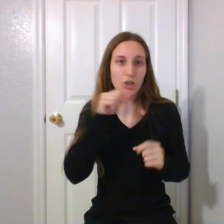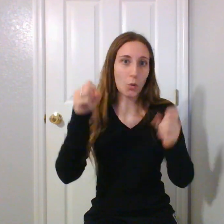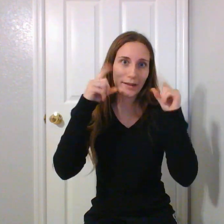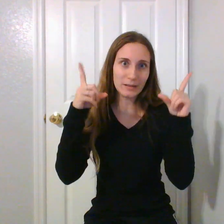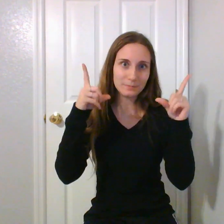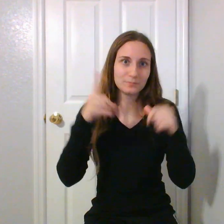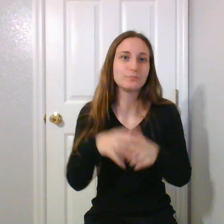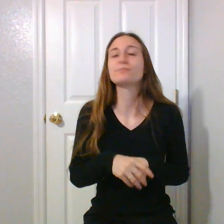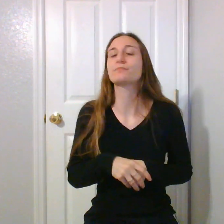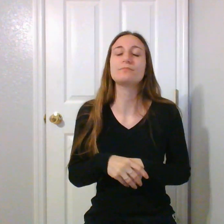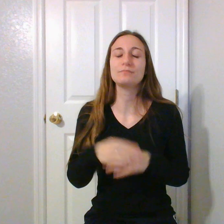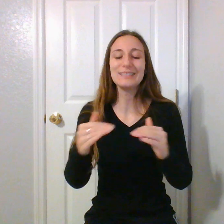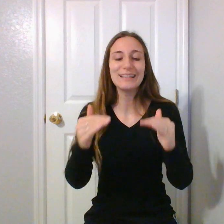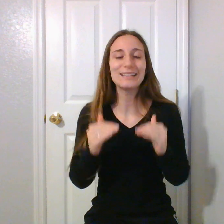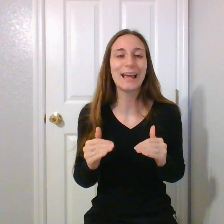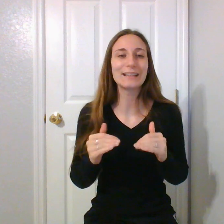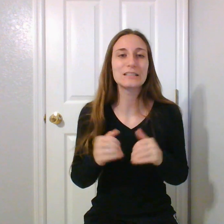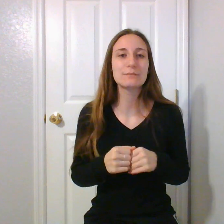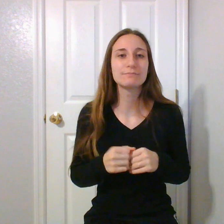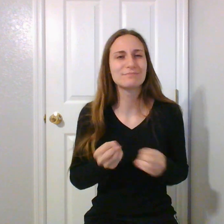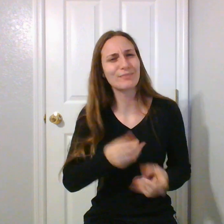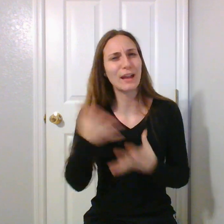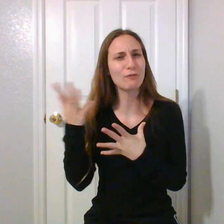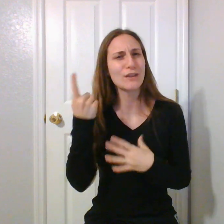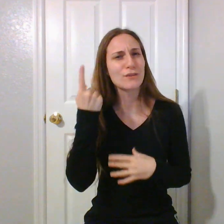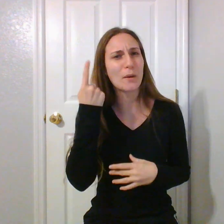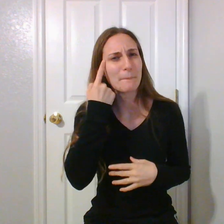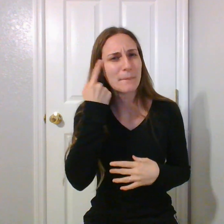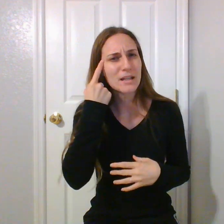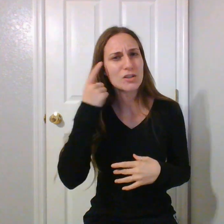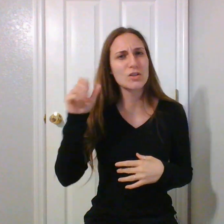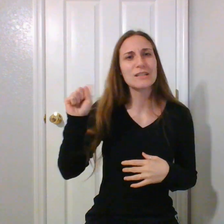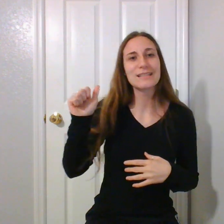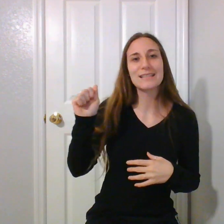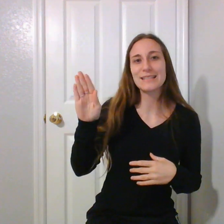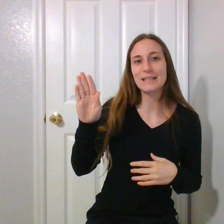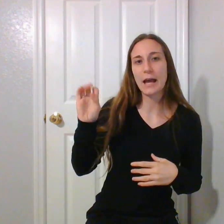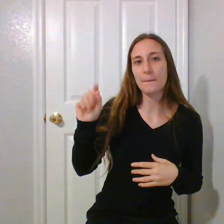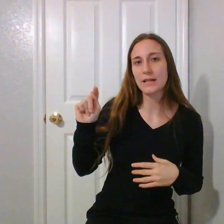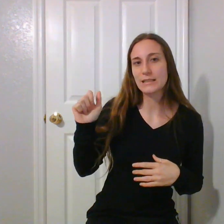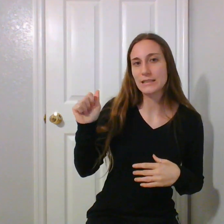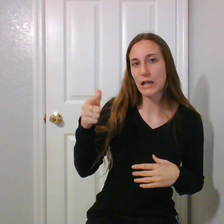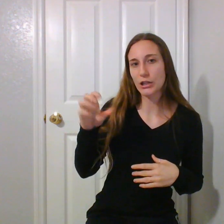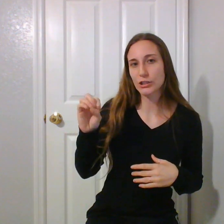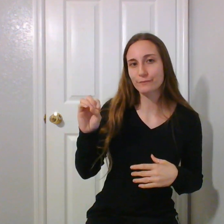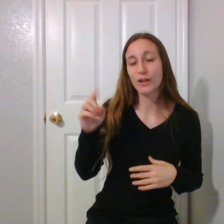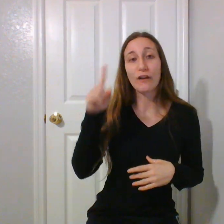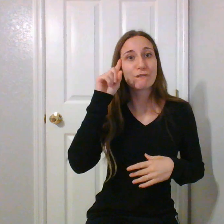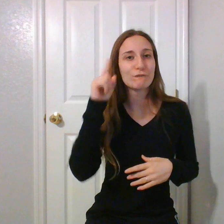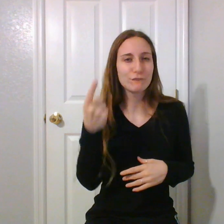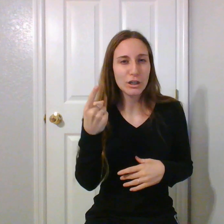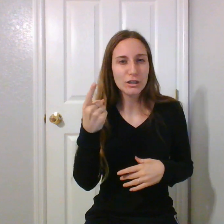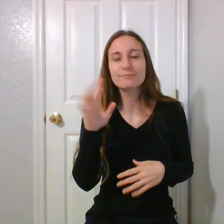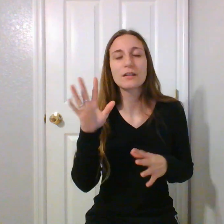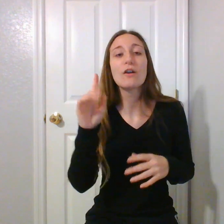of your mental sabotage when you wake up the first thought you have is oh my gosh it's so dark out oh my gosh i can't believe i'm waking up this early this